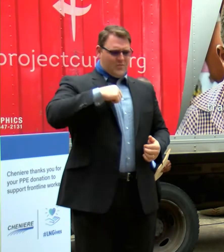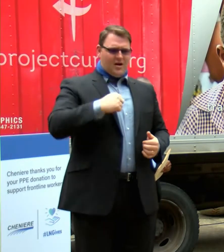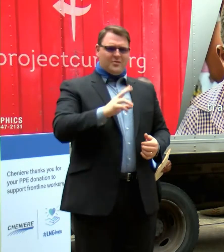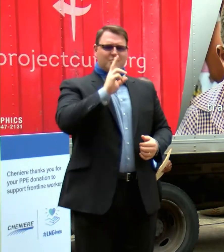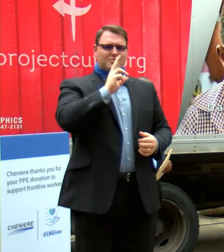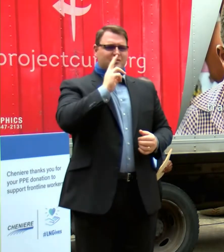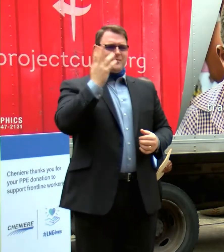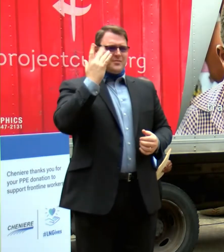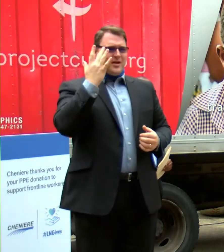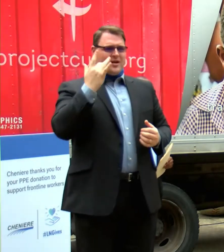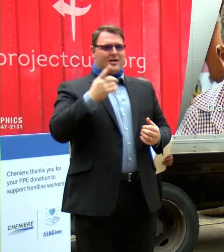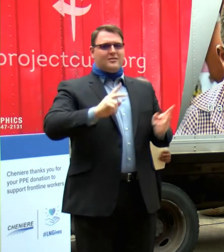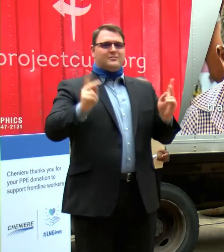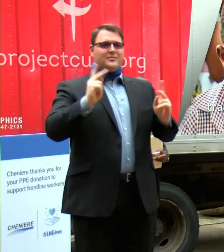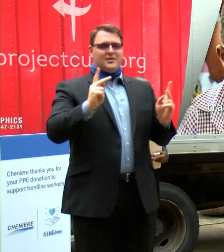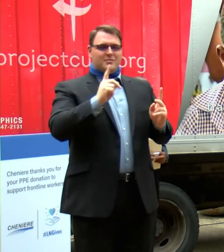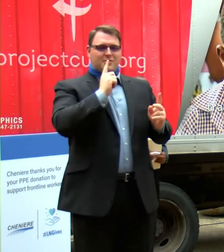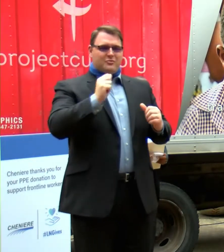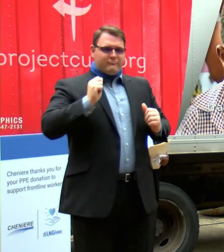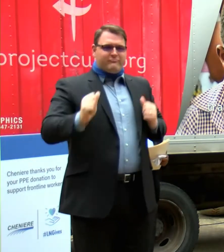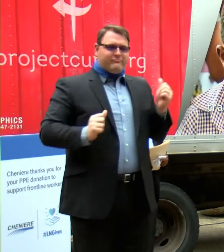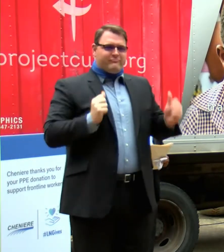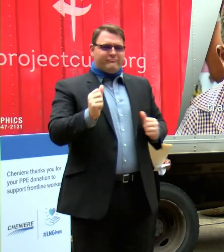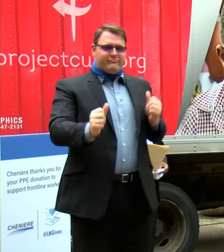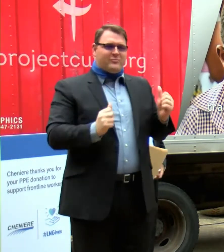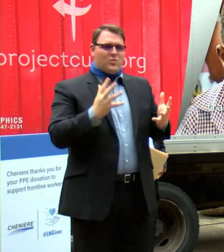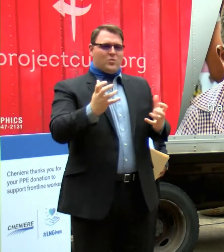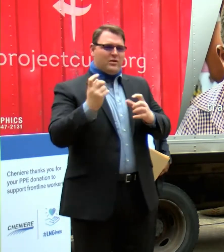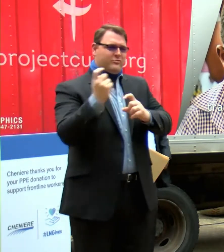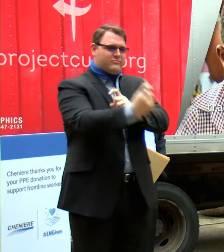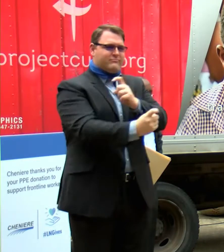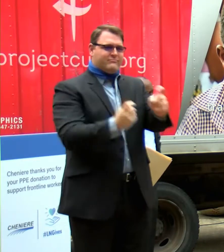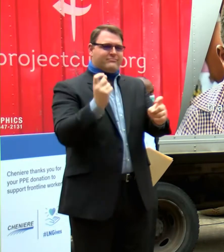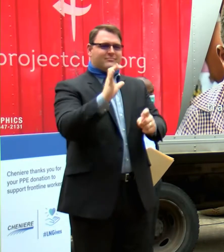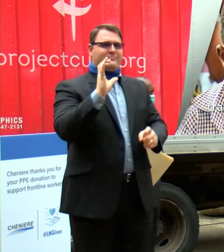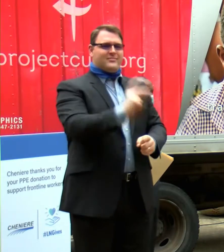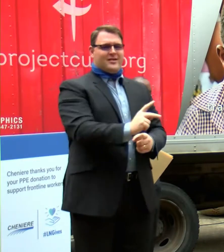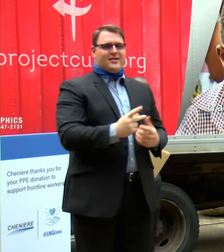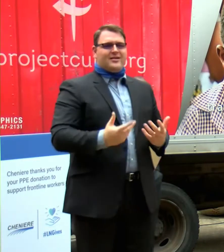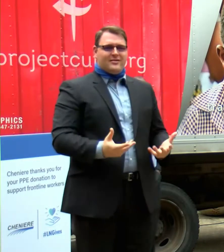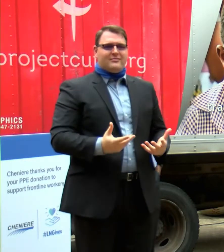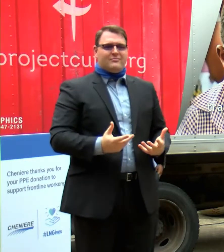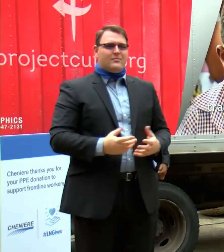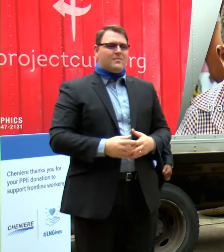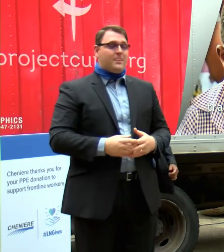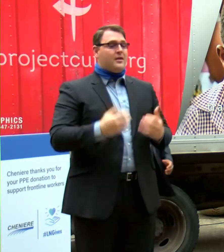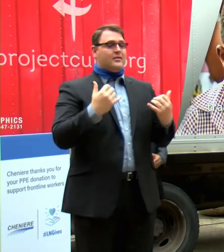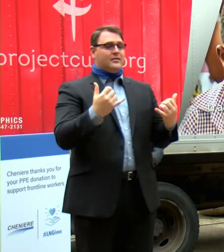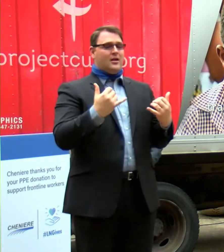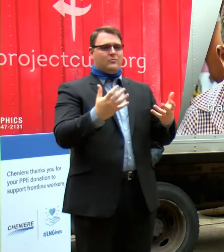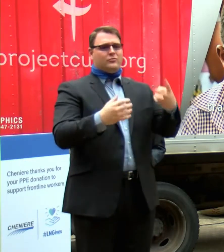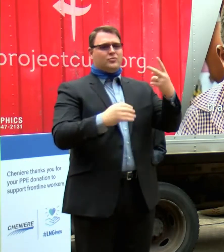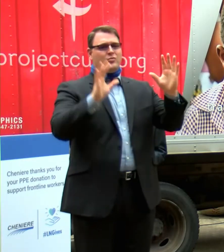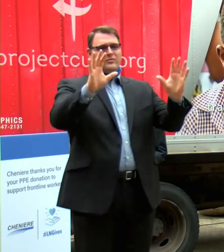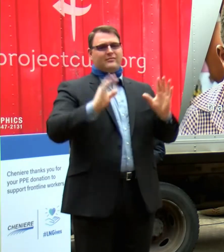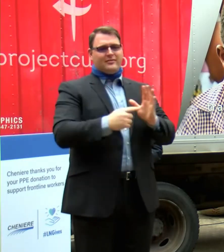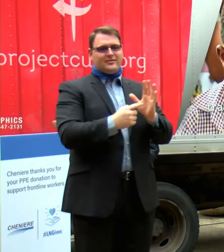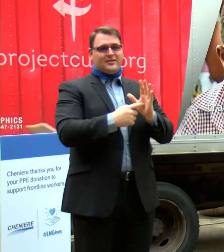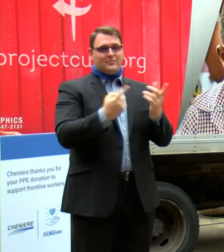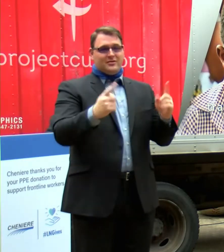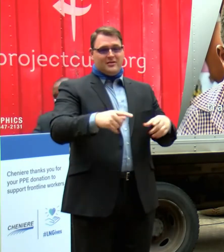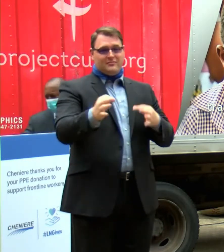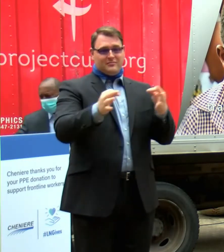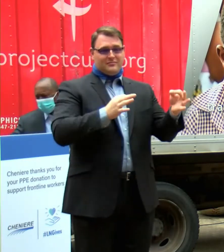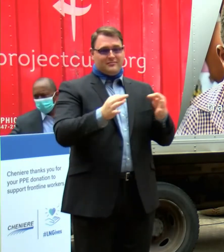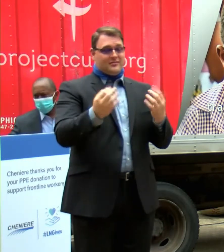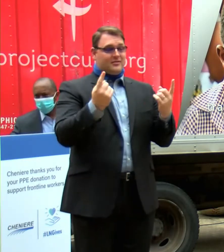up to the plate and give back. We had 2 great examples here today that I just want to tell you a little bit about. Yesterday, one